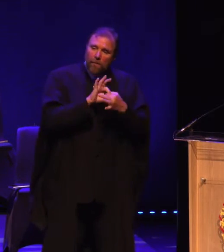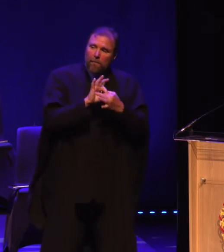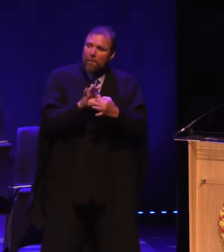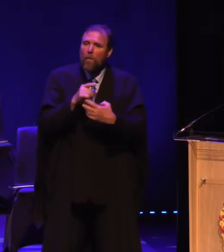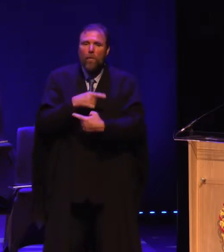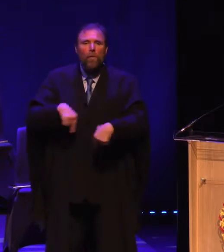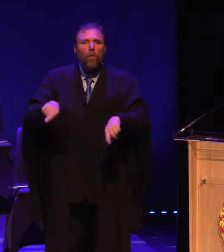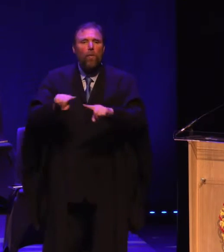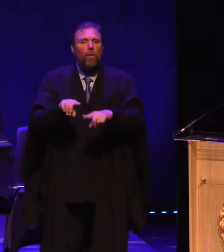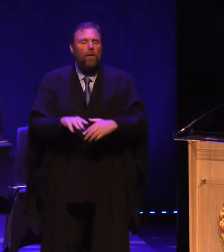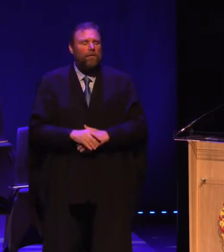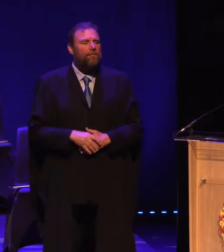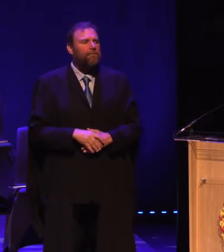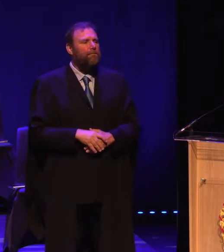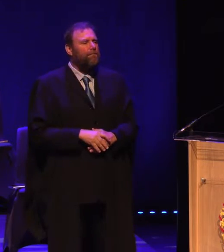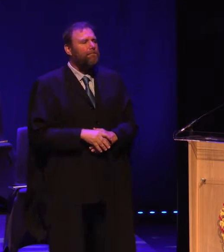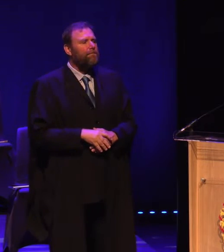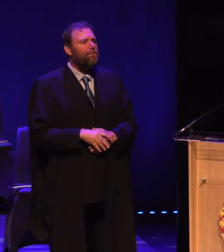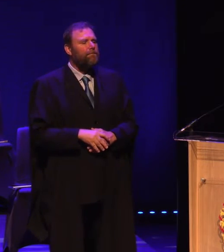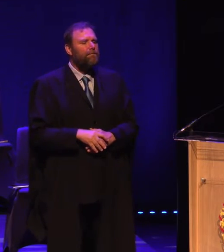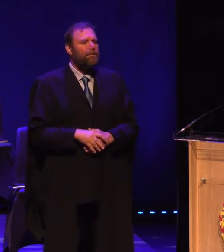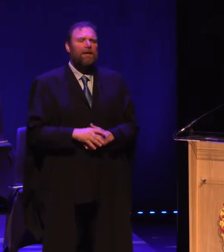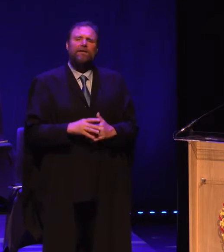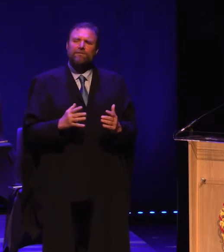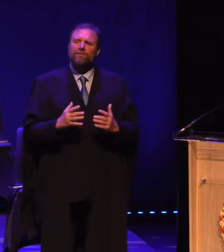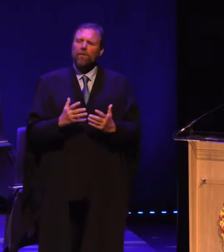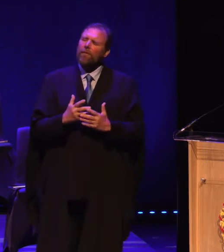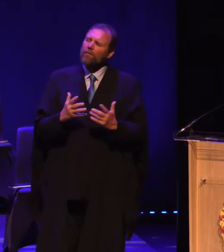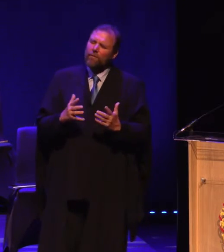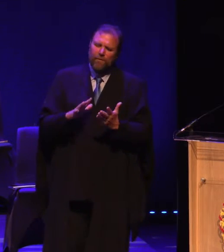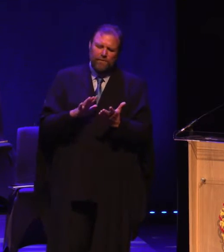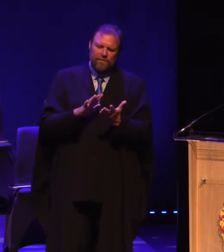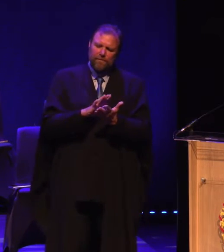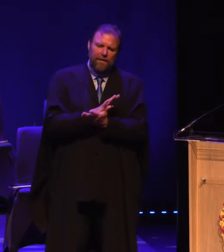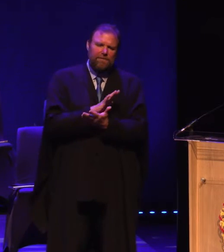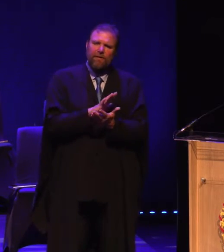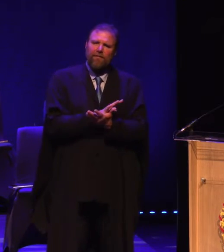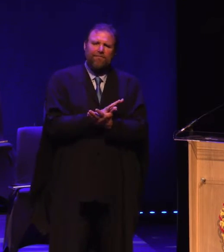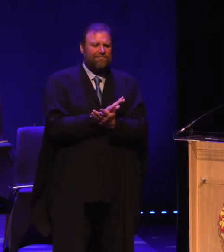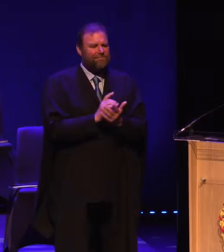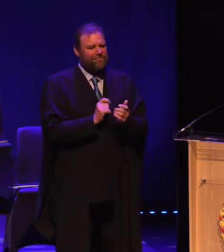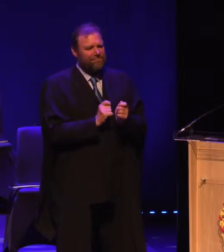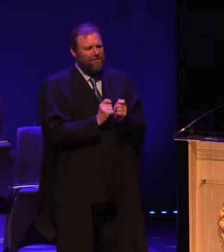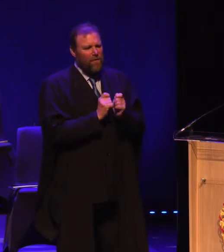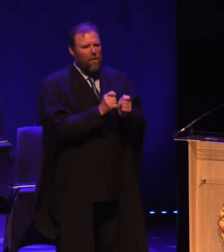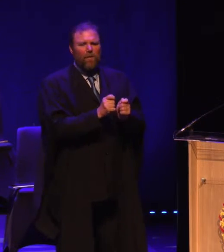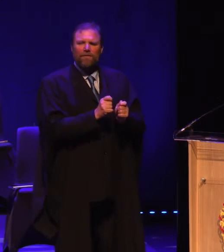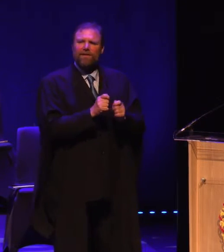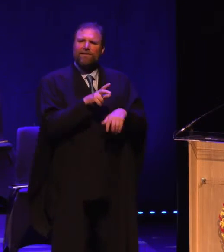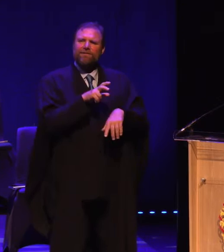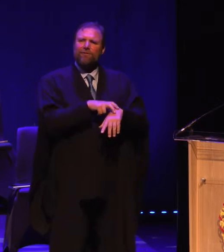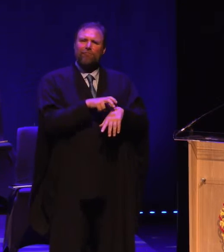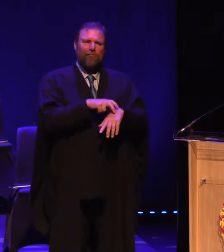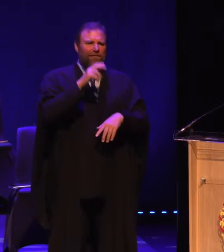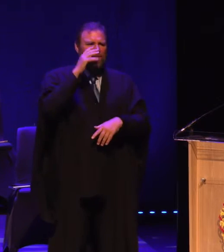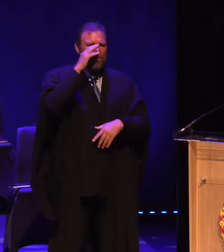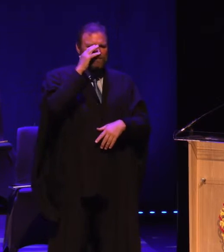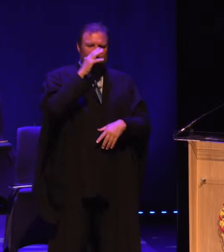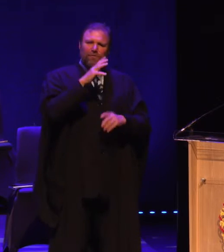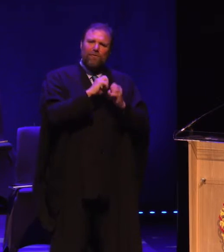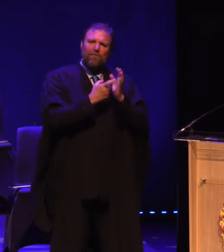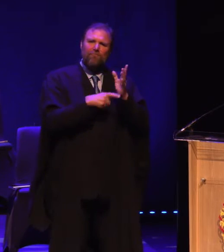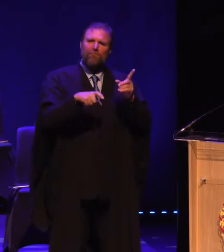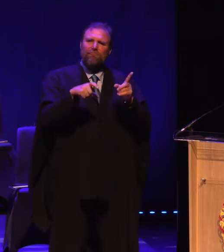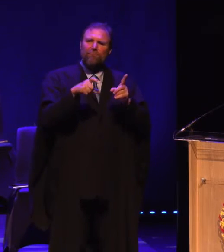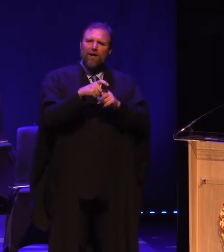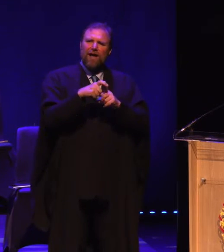graduates of our university. So it gives me great pleasure to give the award of Doctor of Philosophy to Brad